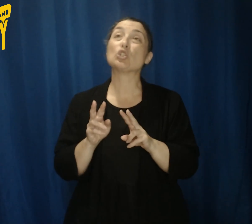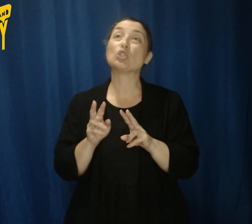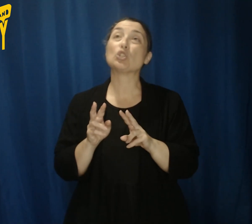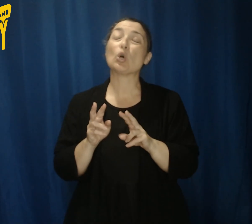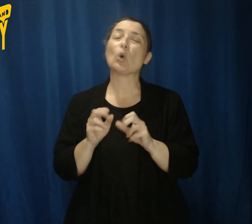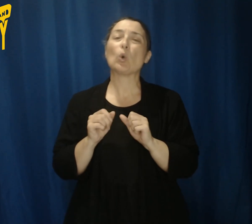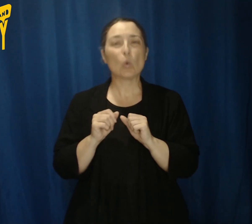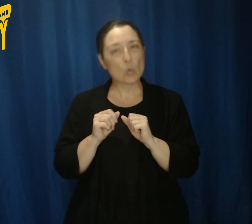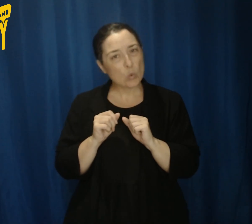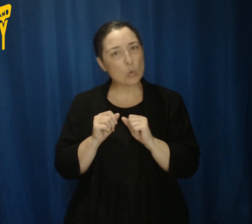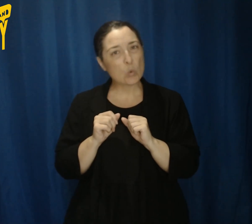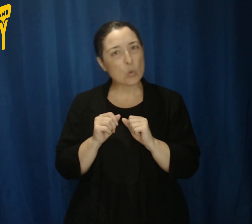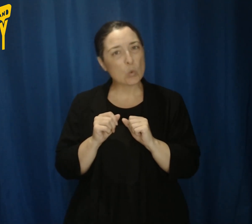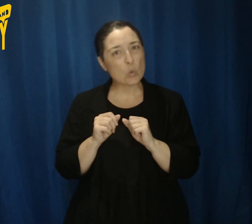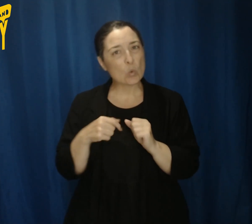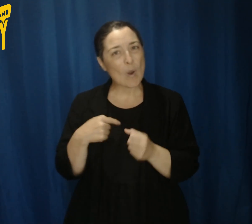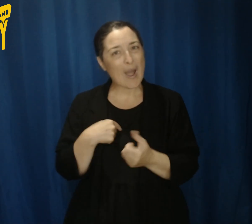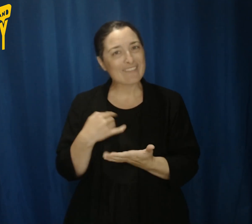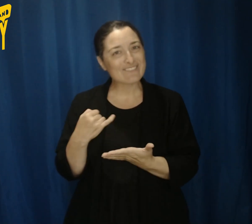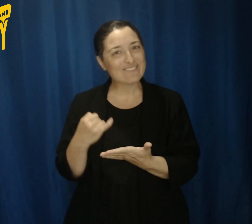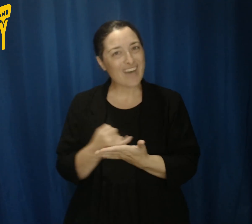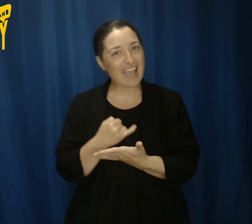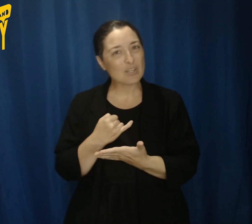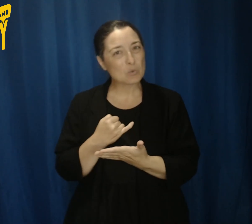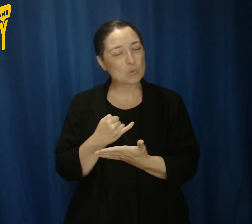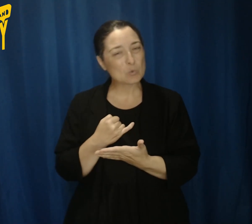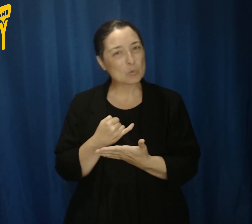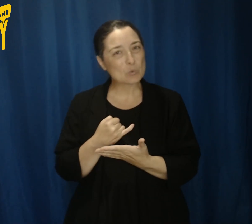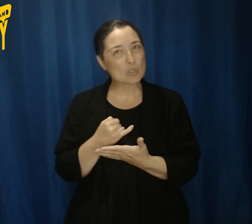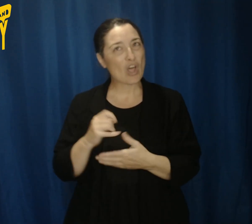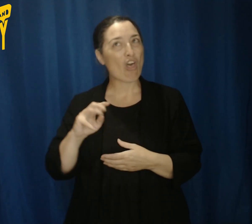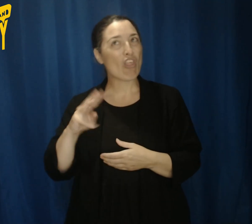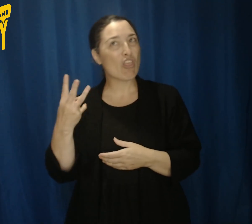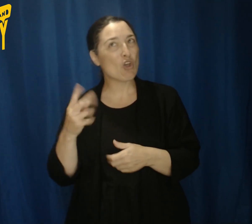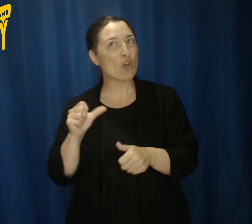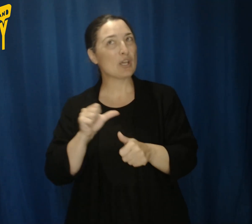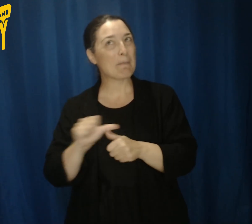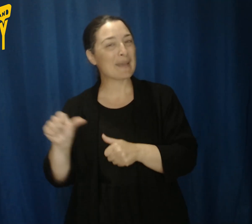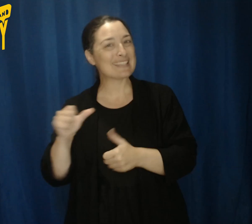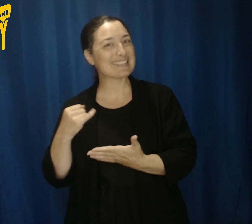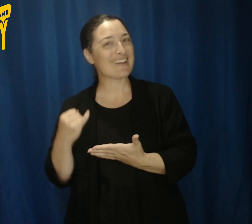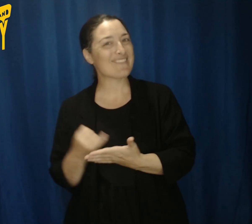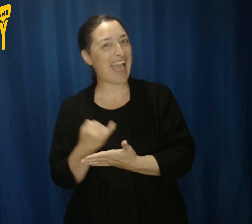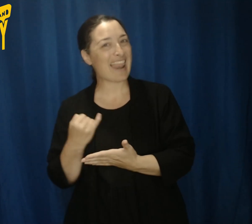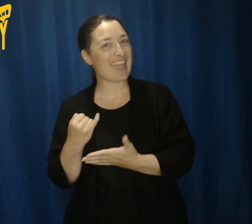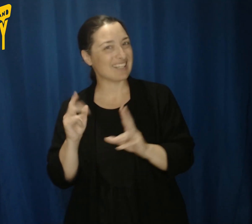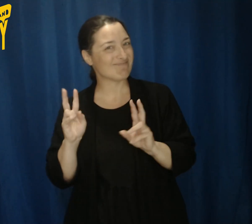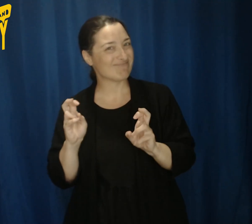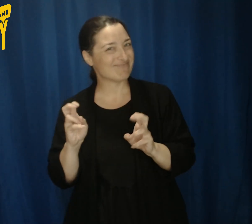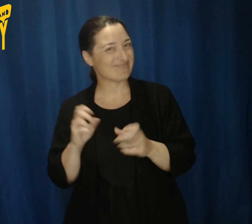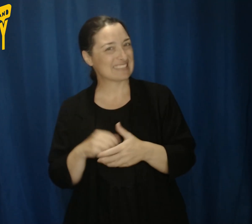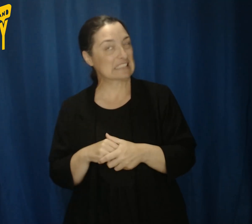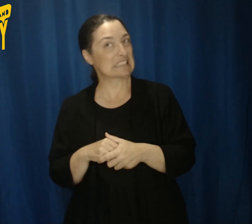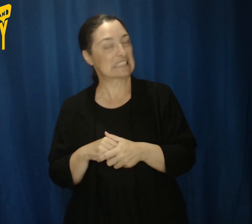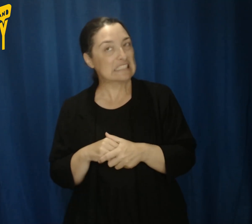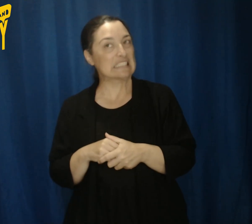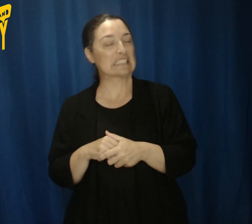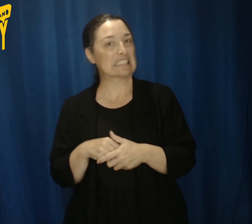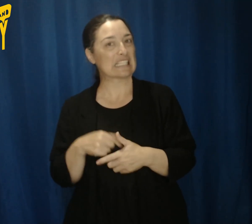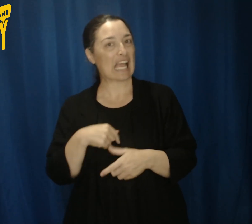I failed with the 3rd best failure of the semester. And it was really in my face that